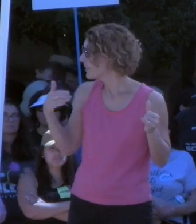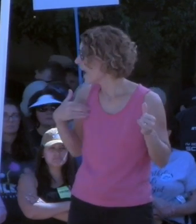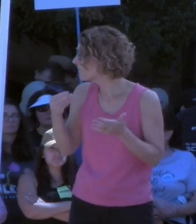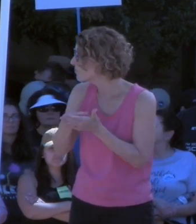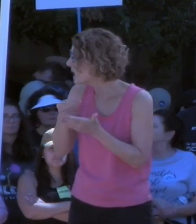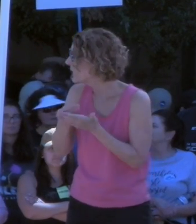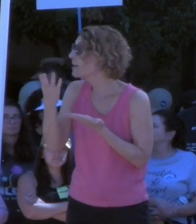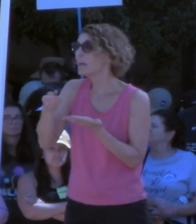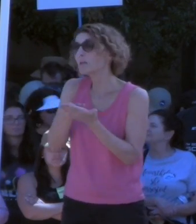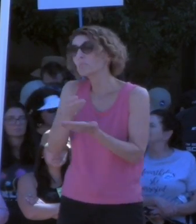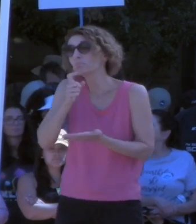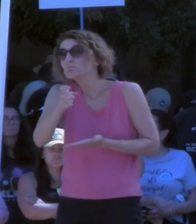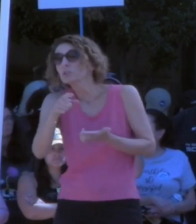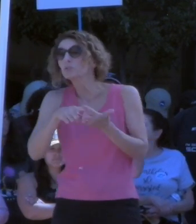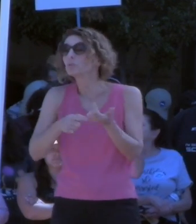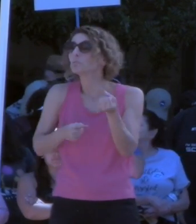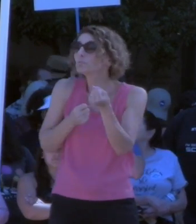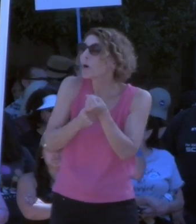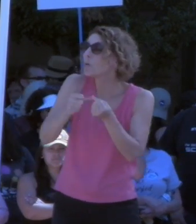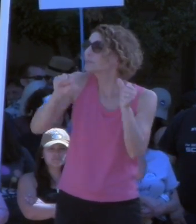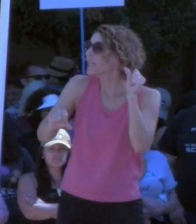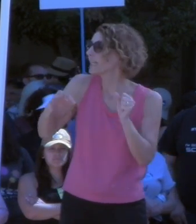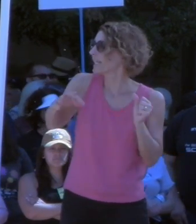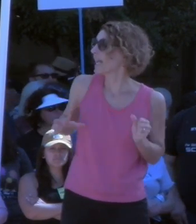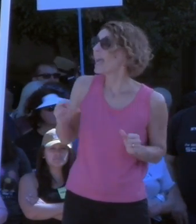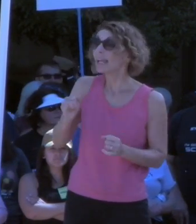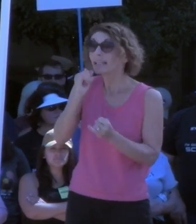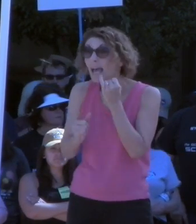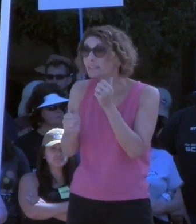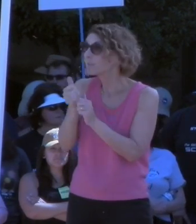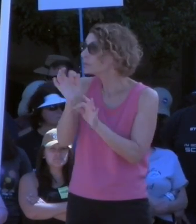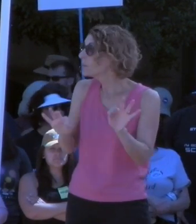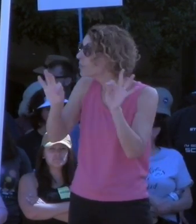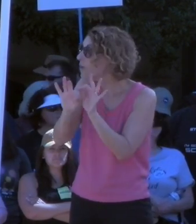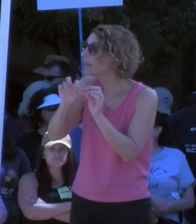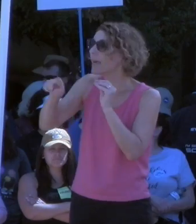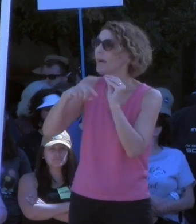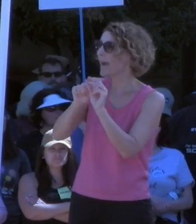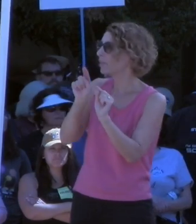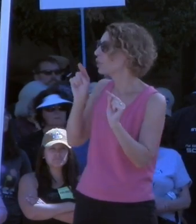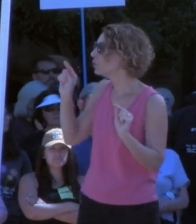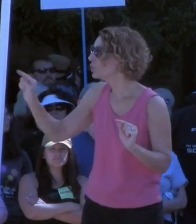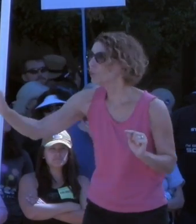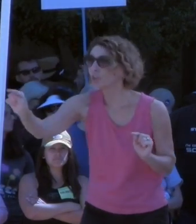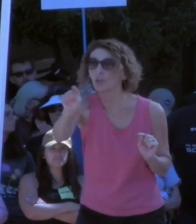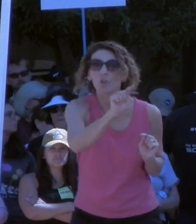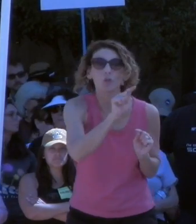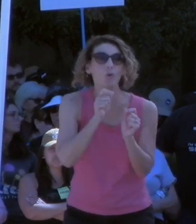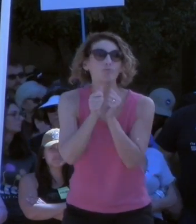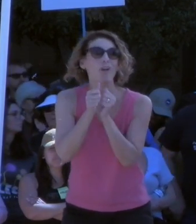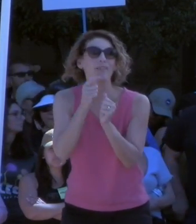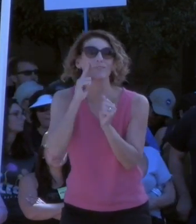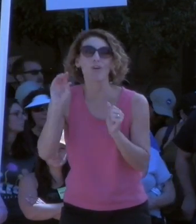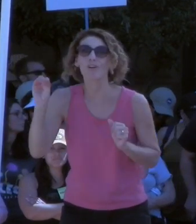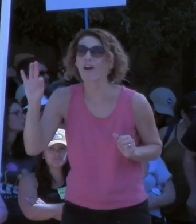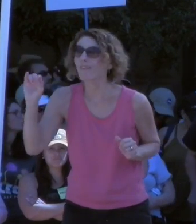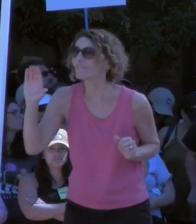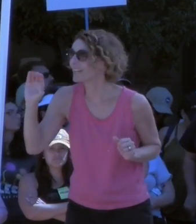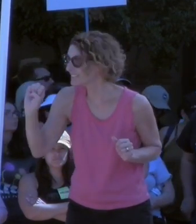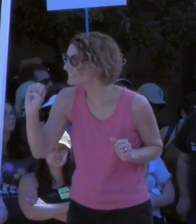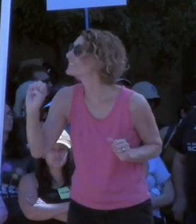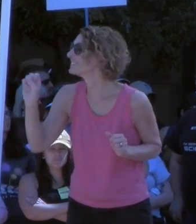pro-science candidate. But lastly, and most importantly, it comes down to you running for office. And